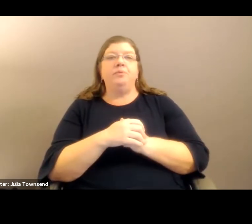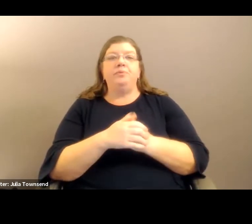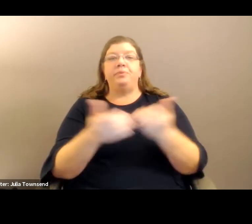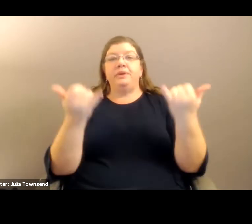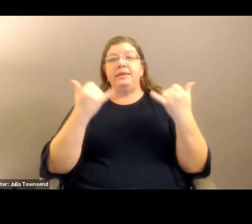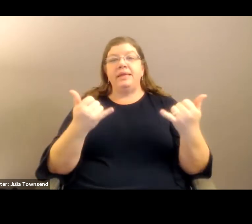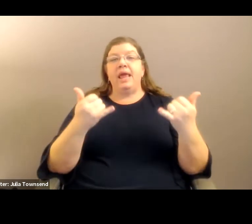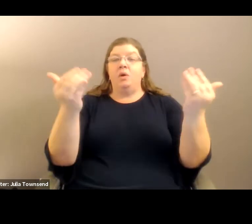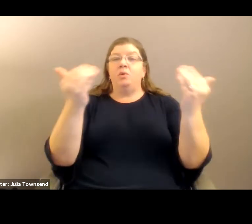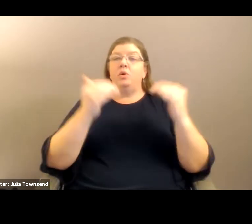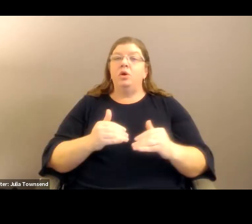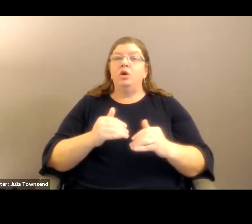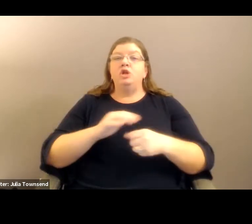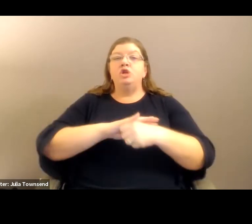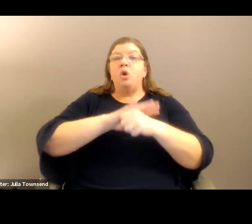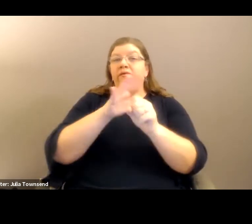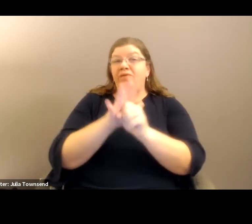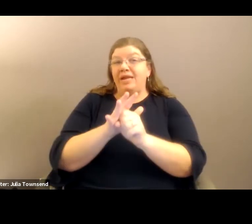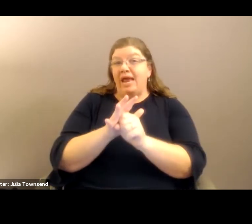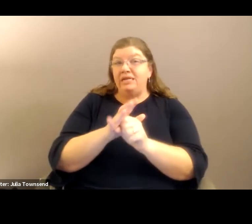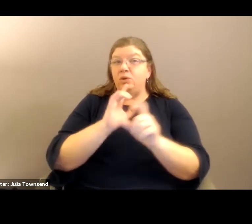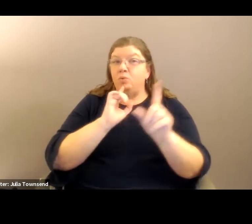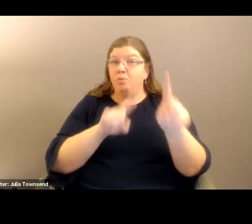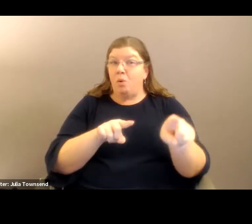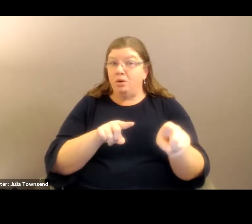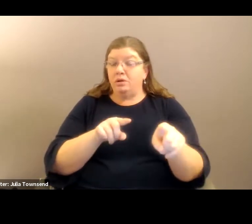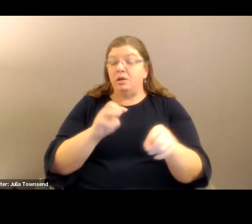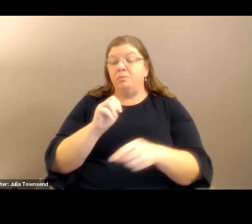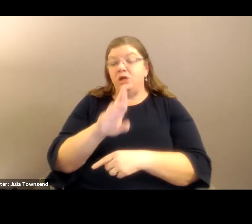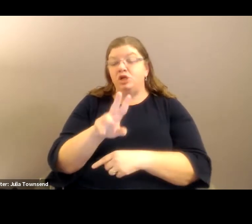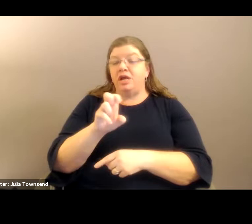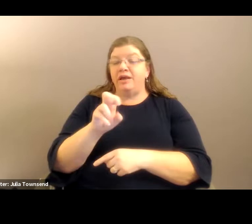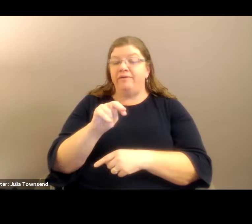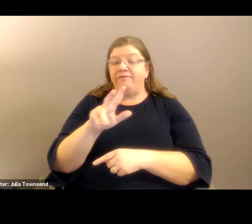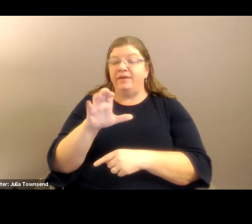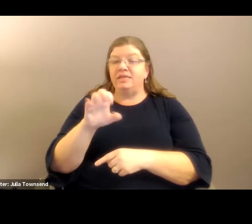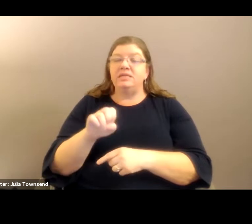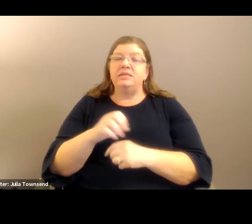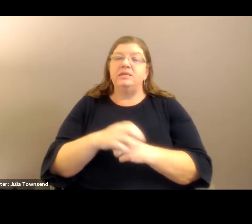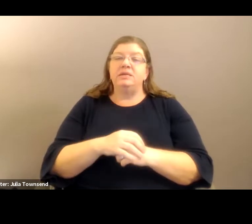time, we will go to the COVID-19 report. Mr. Venz.